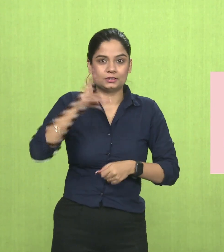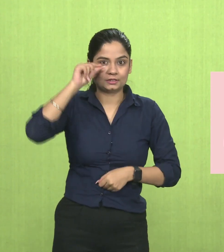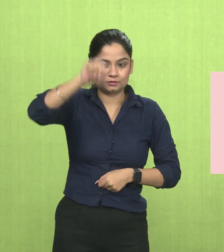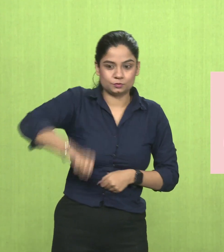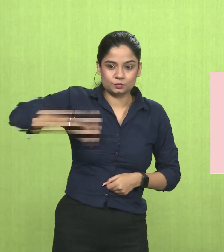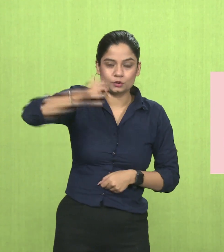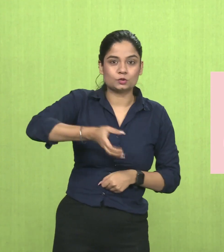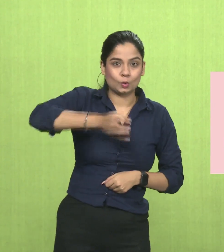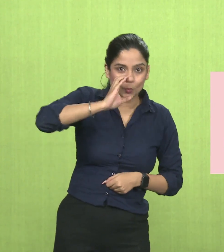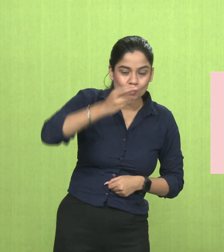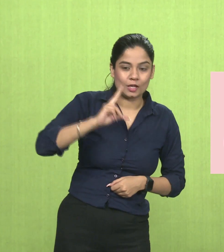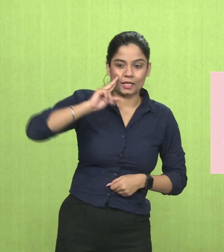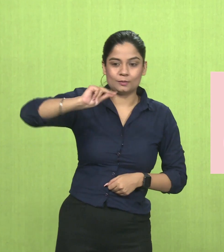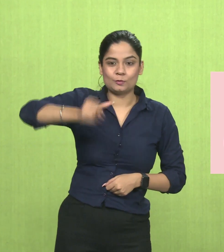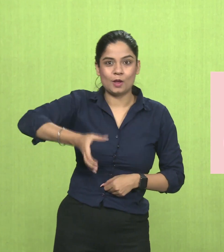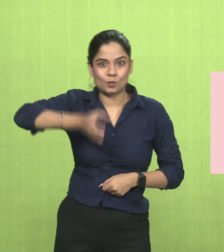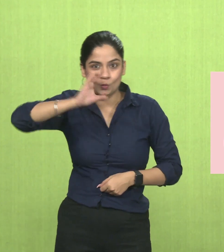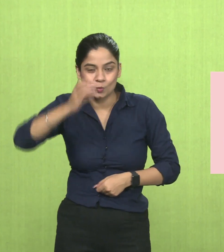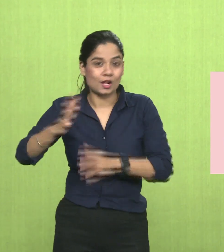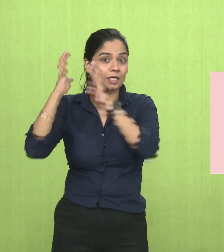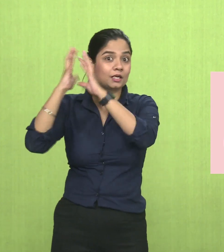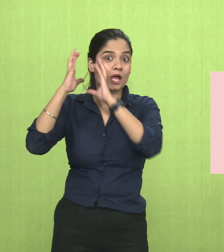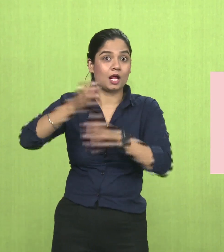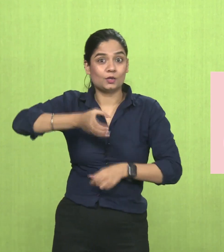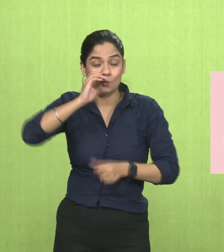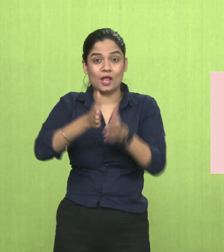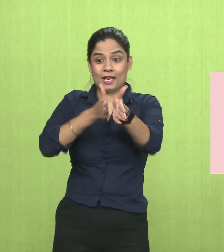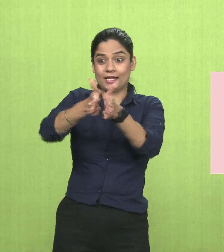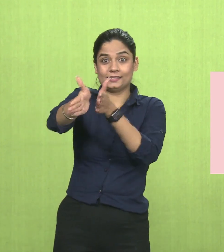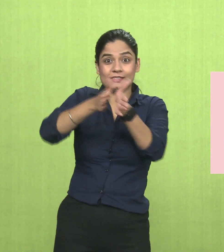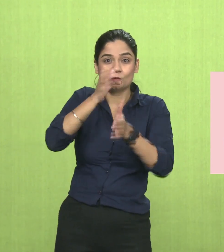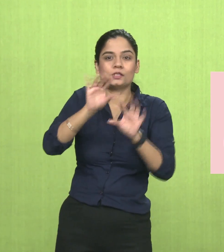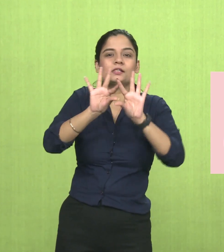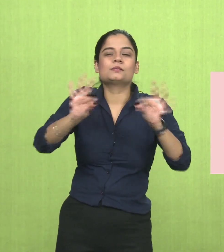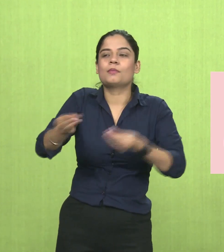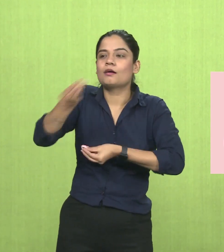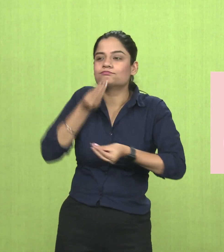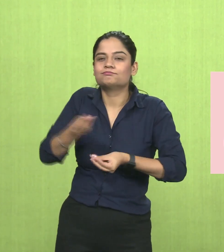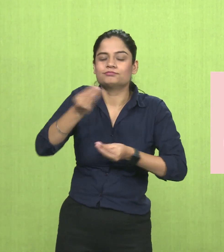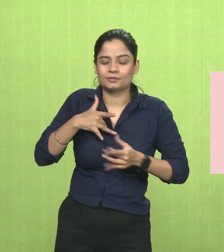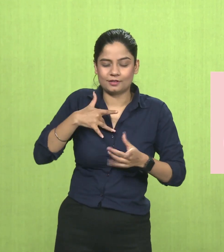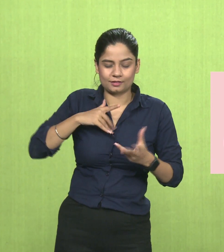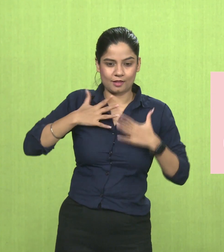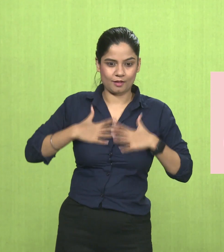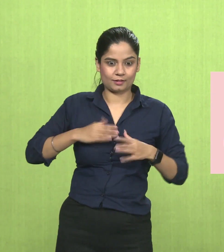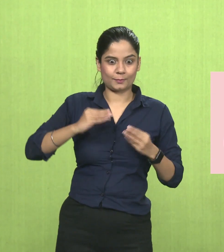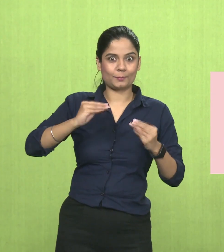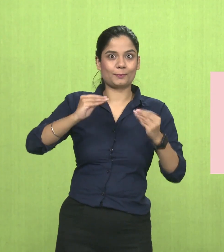a liquid or semi-solid diet. In the initial days when we have diarrhea, we could go for buttermilk, juices, coconut